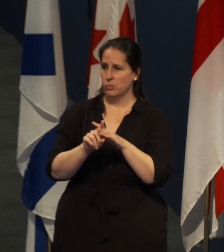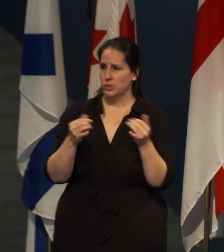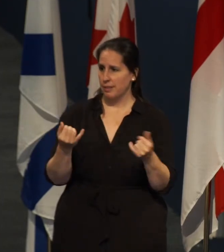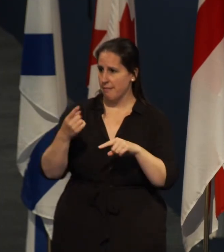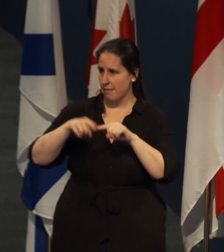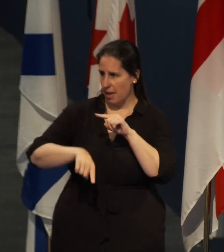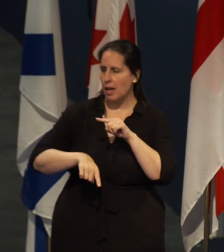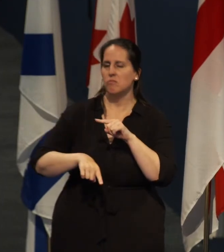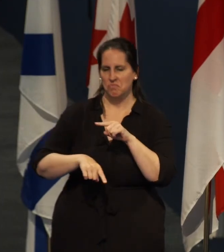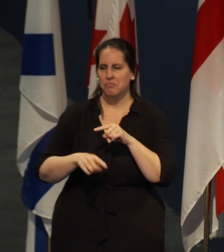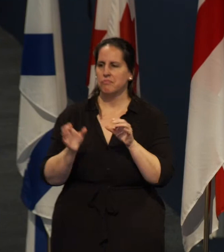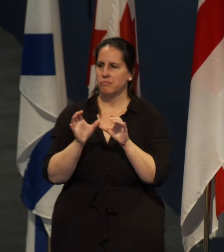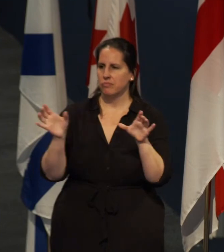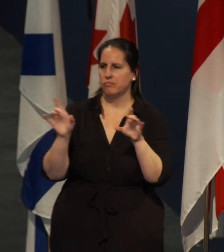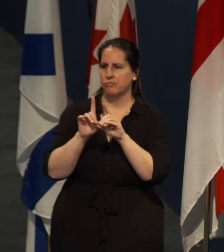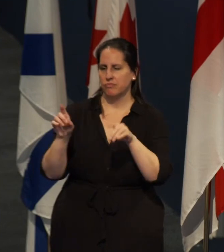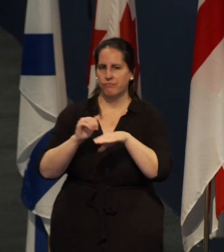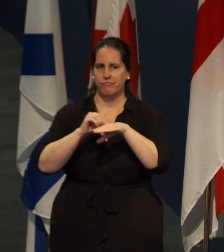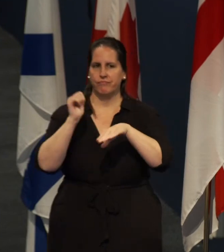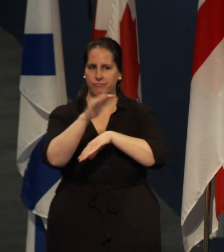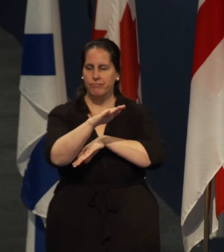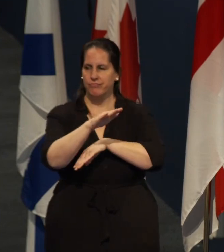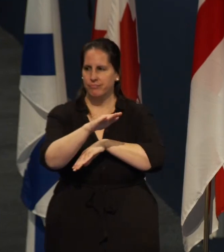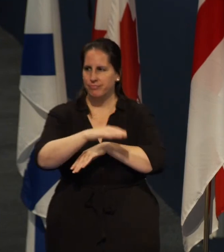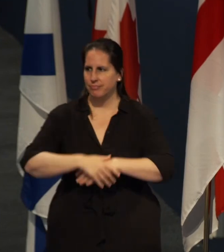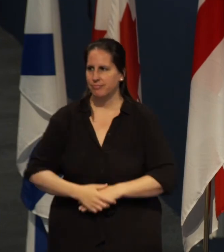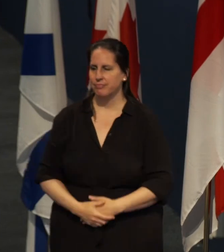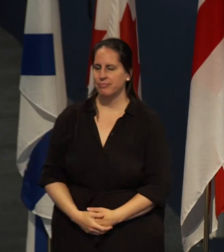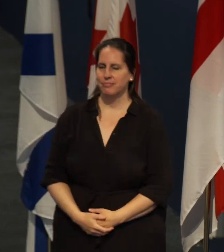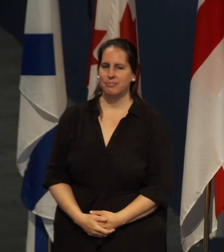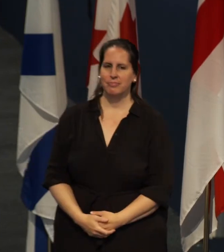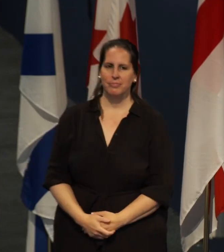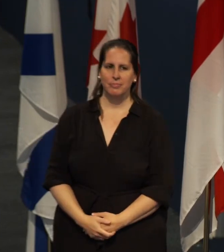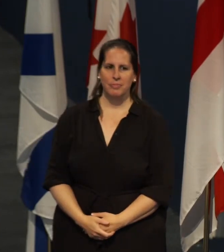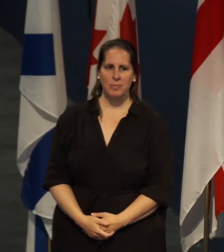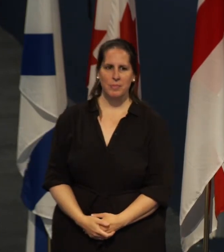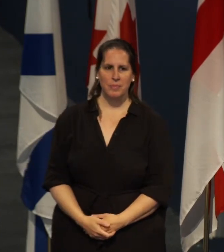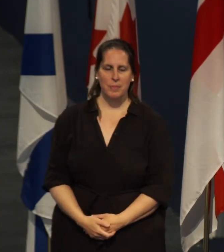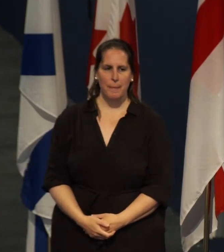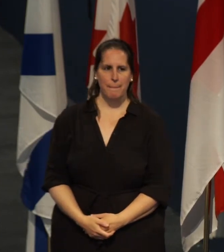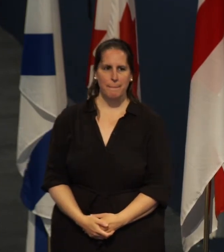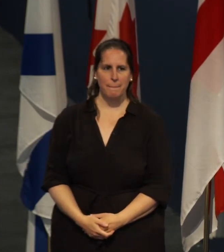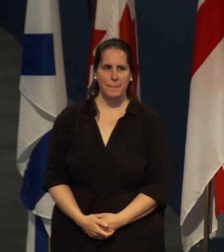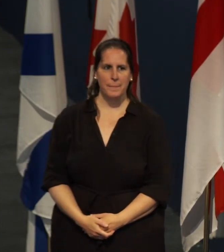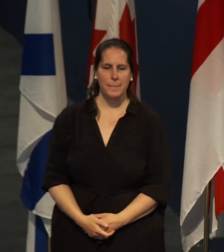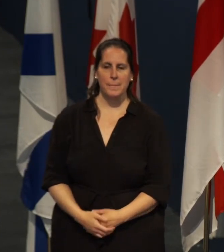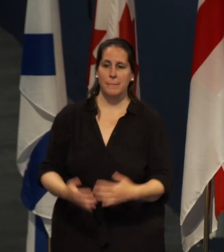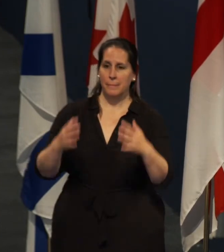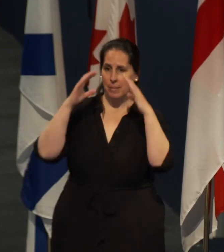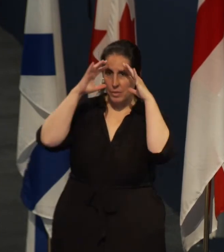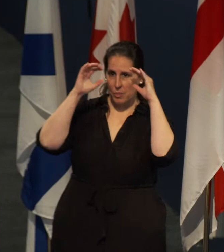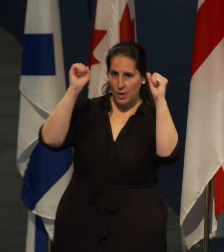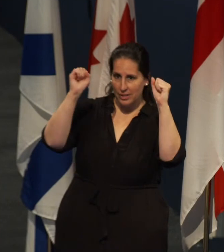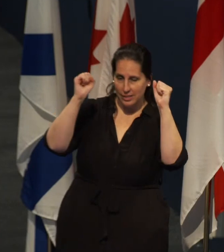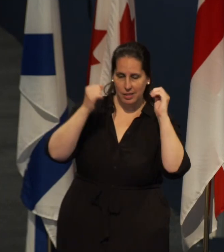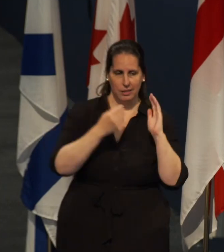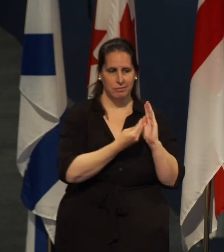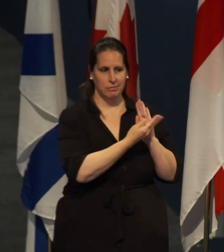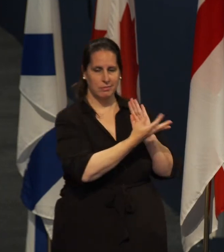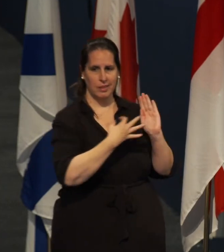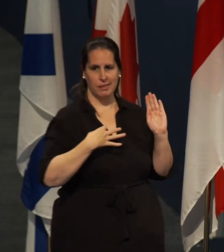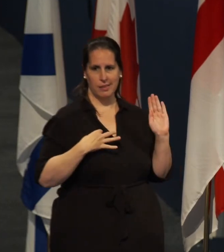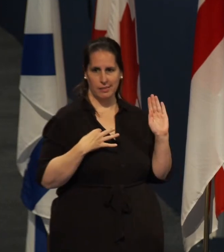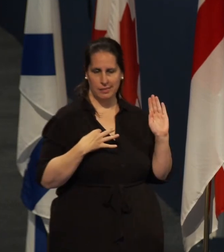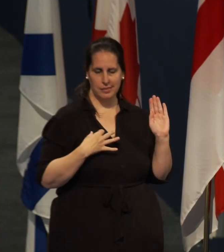automatically admitted to their respective certificates or diplomas. President Bureau, I present to you the